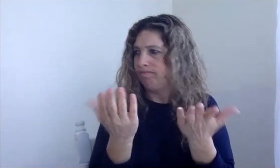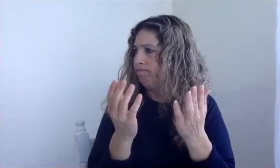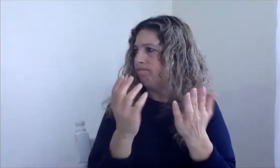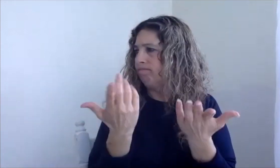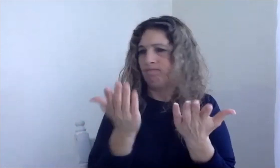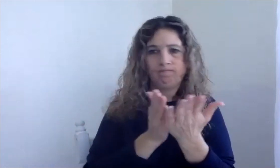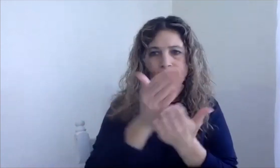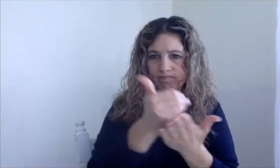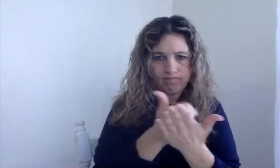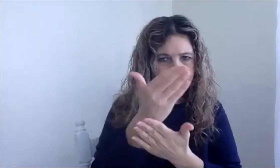So